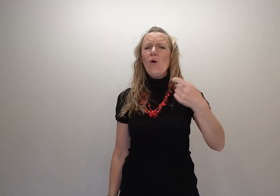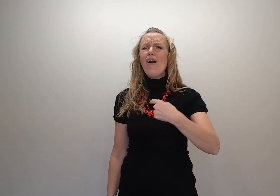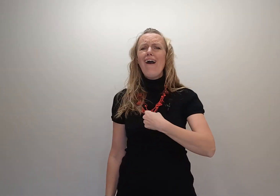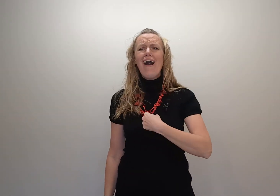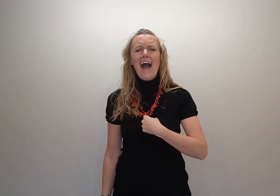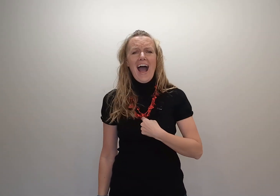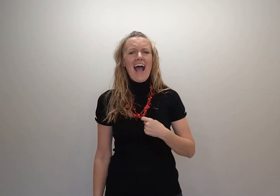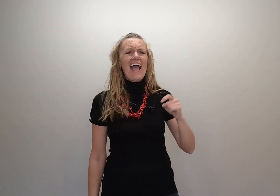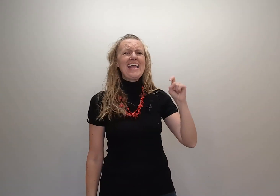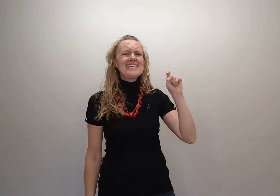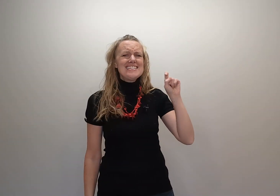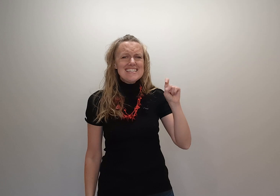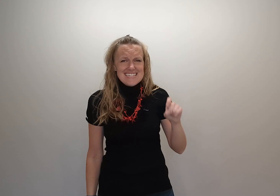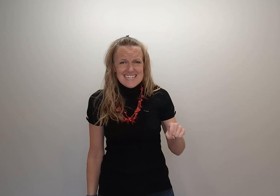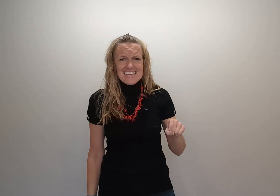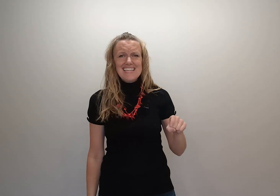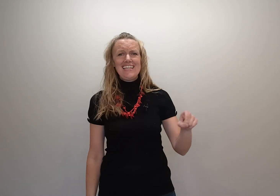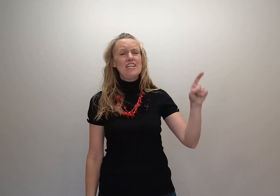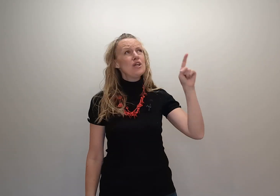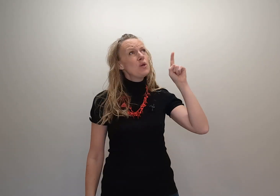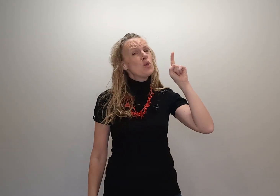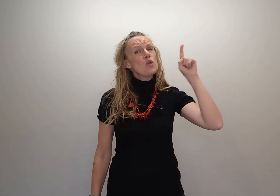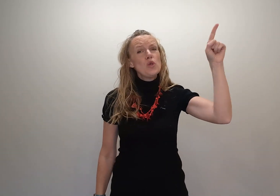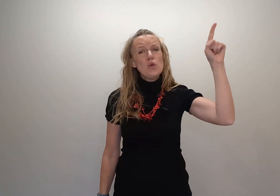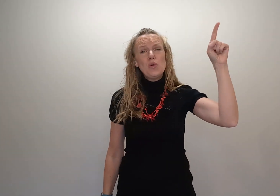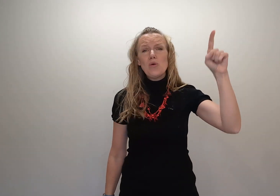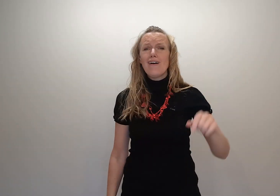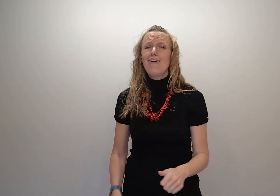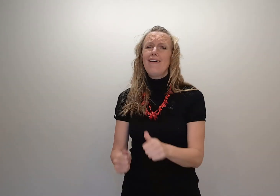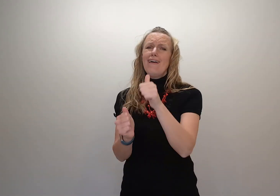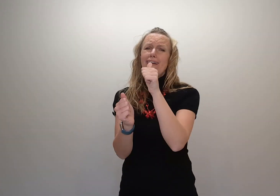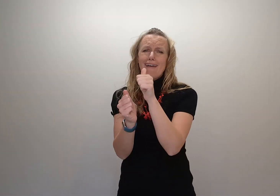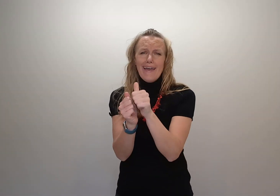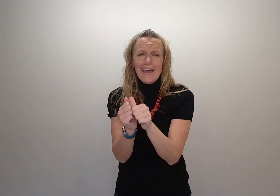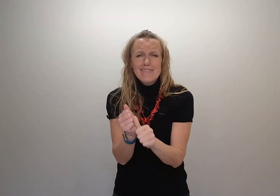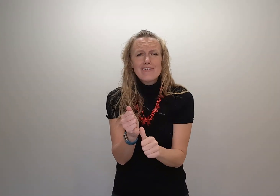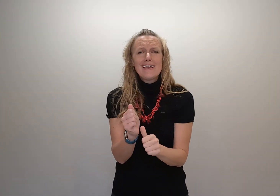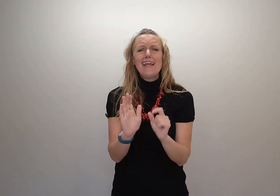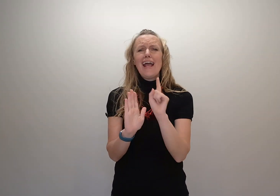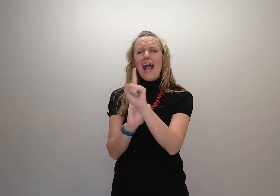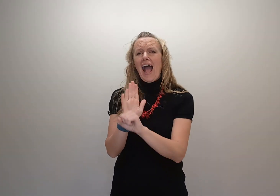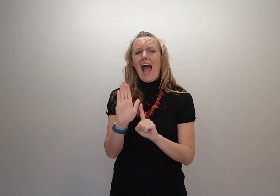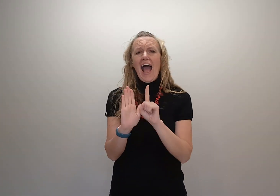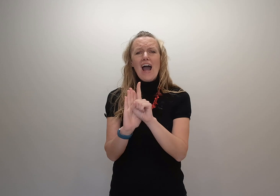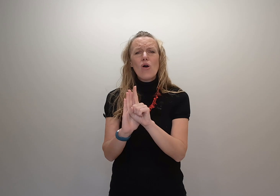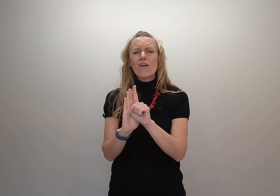Oh, I need you. Every